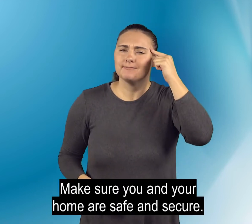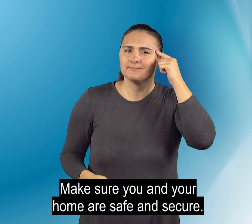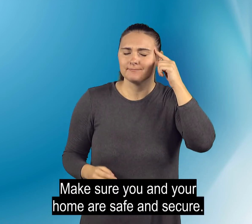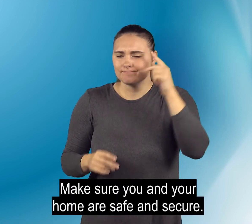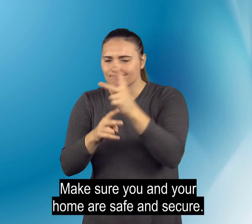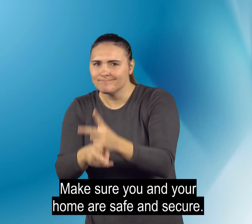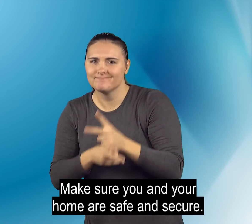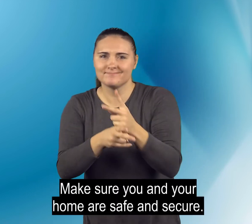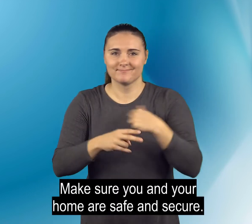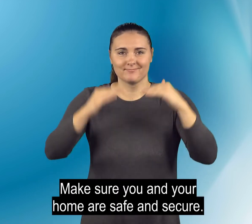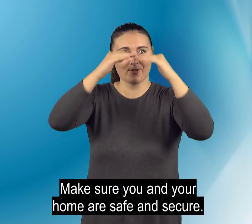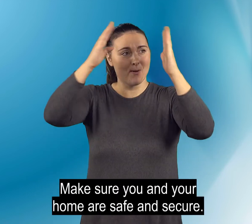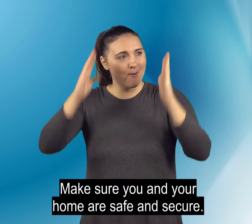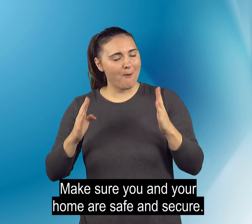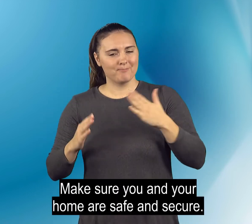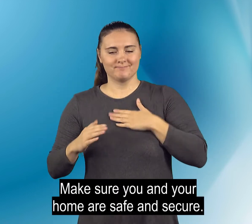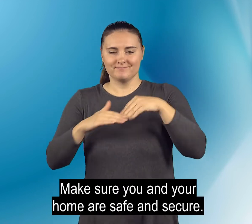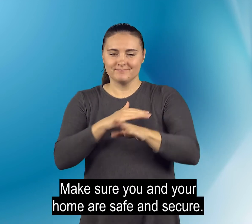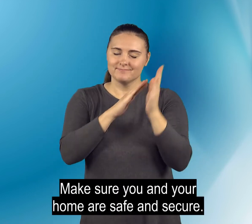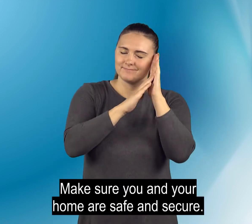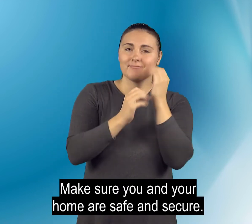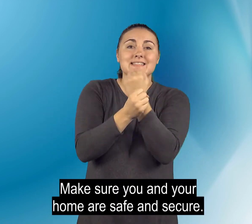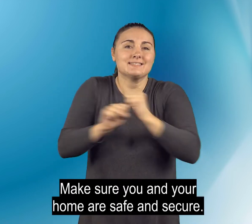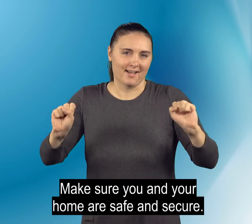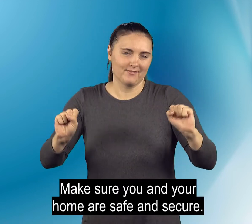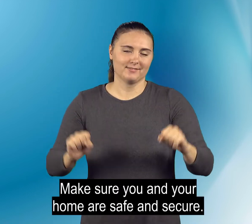Make sure you and your home are safe and secure.